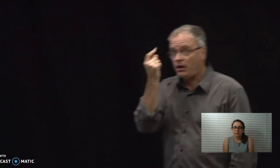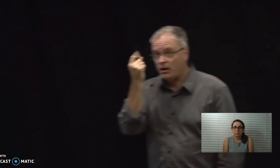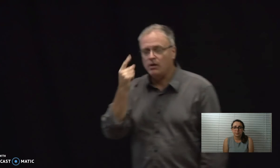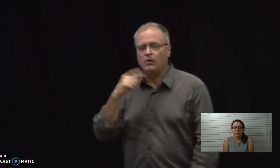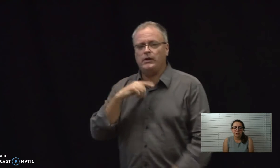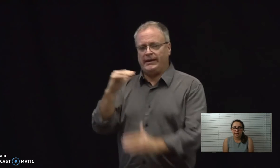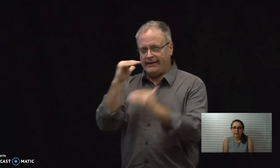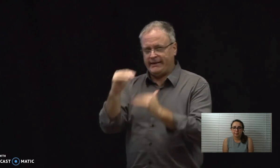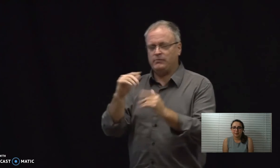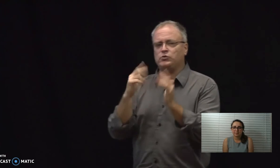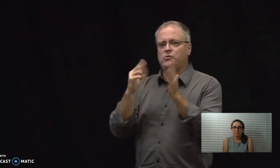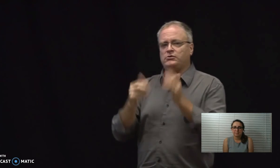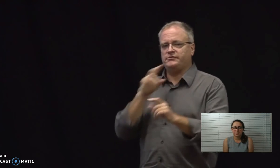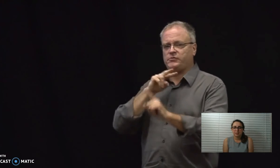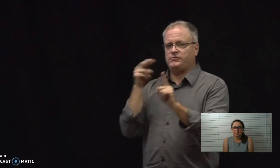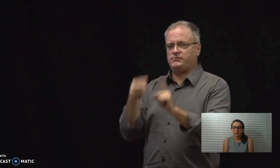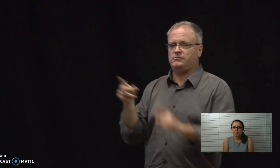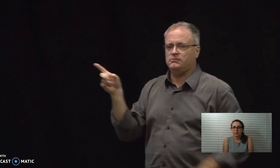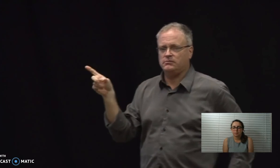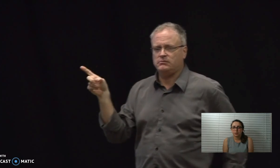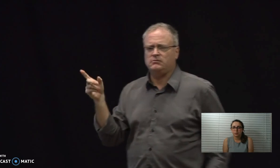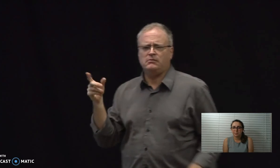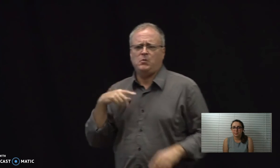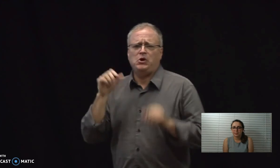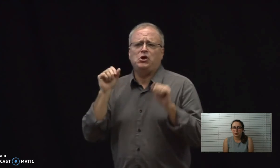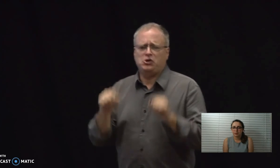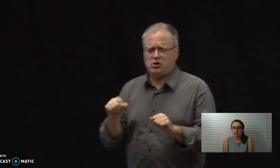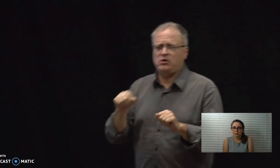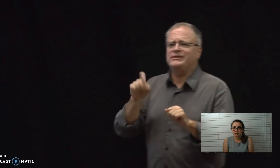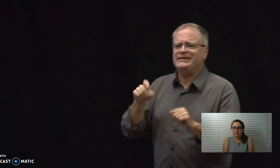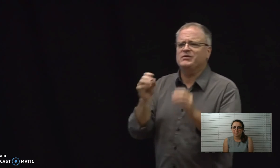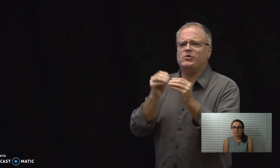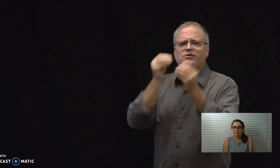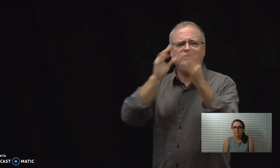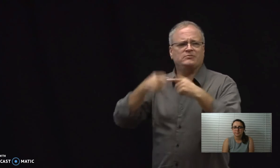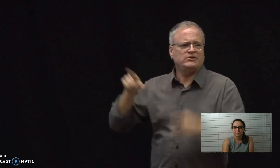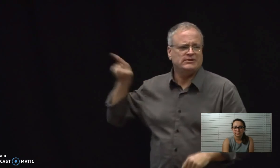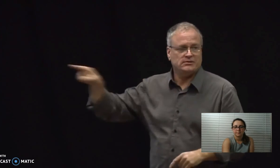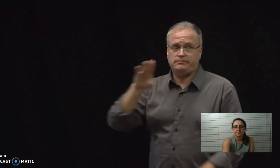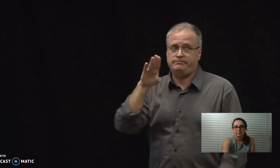So we appreciate it, but it's limited because we're only limited to what the artist wanted to show us.